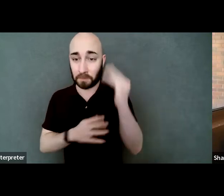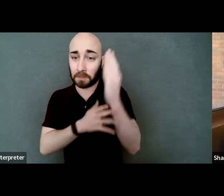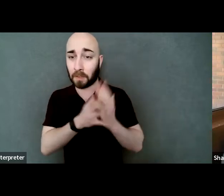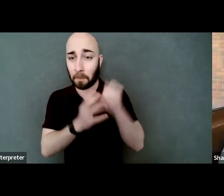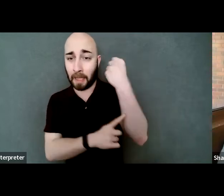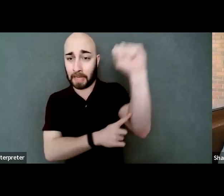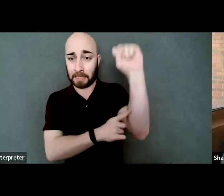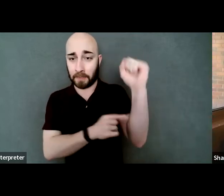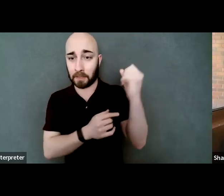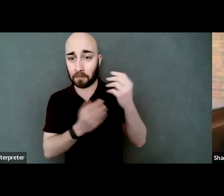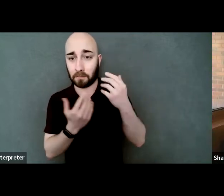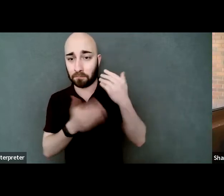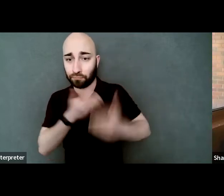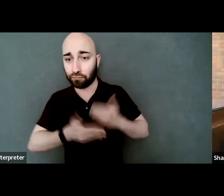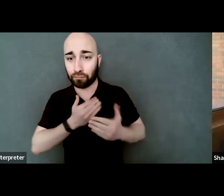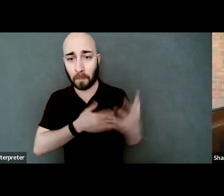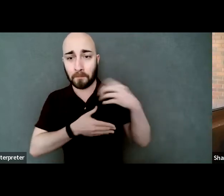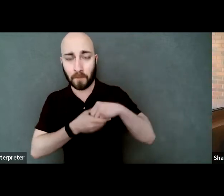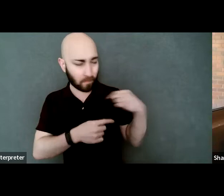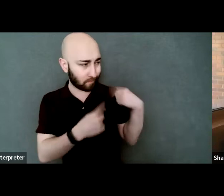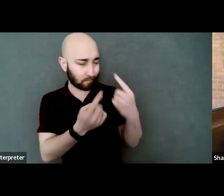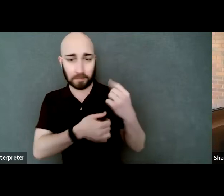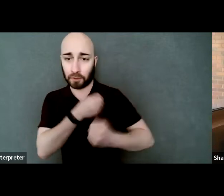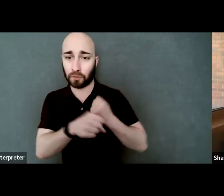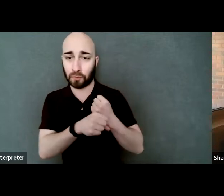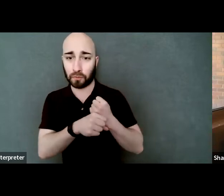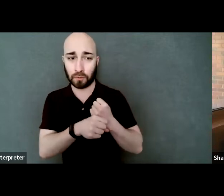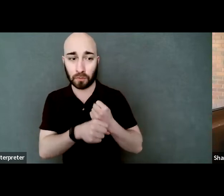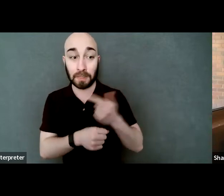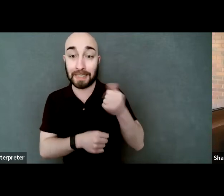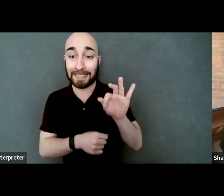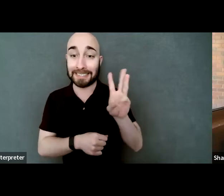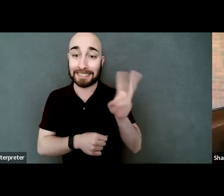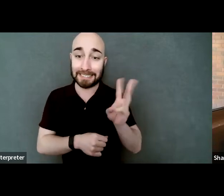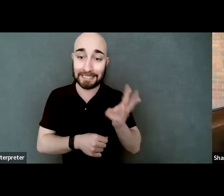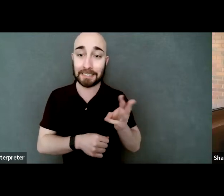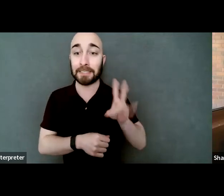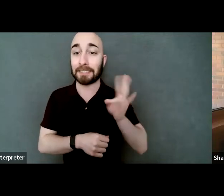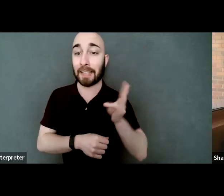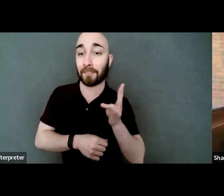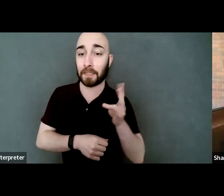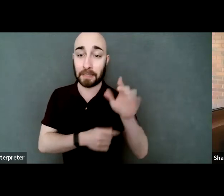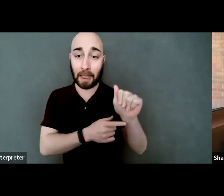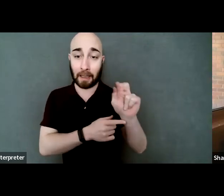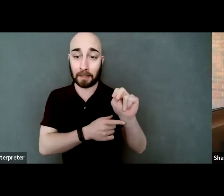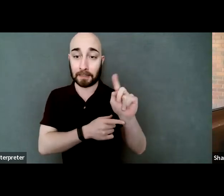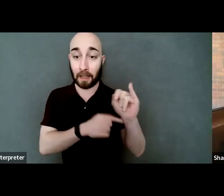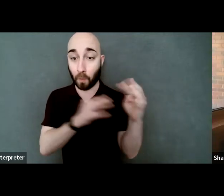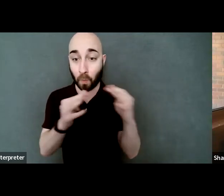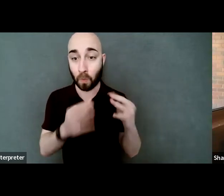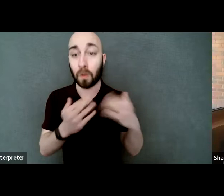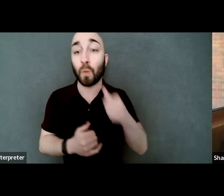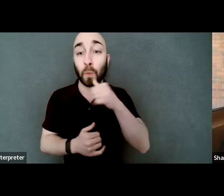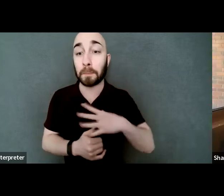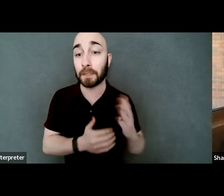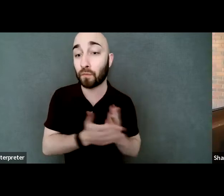have come into play throughout the years, you know, the 60s and 70s, the anti-war movement, the women's rights movement,